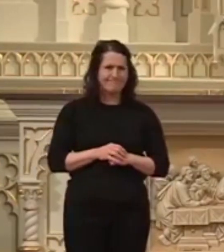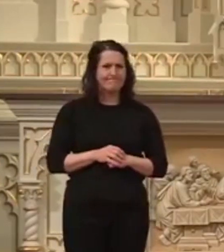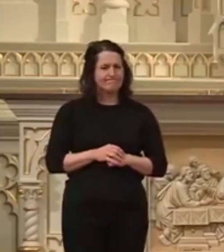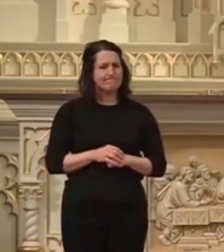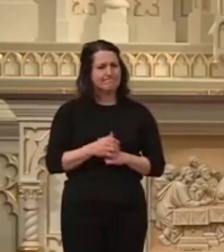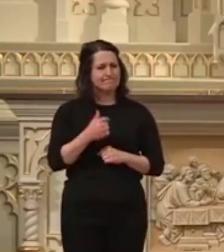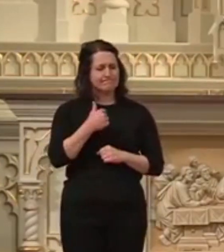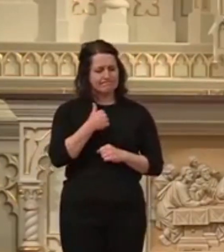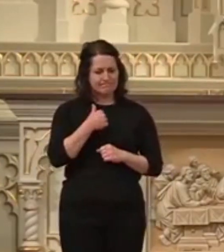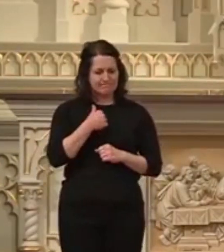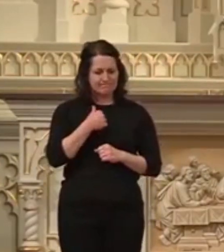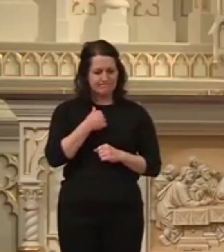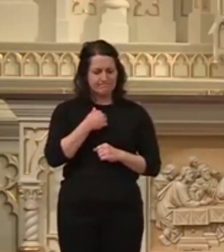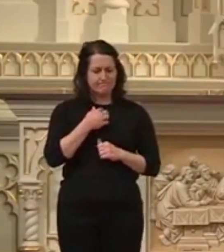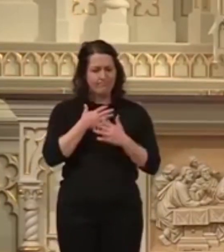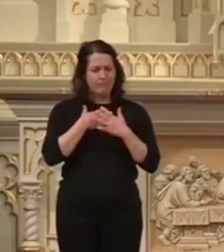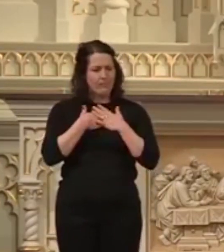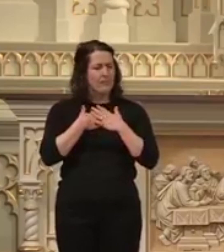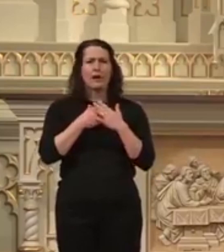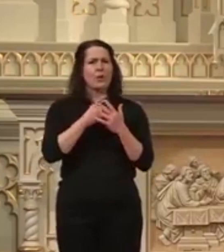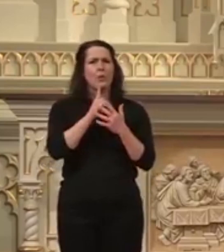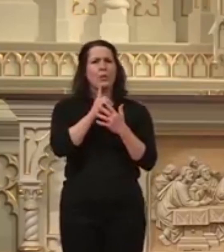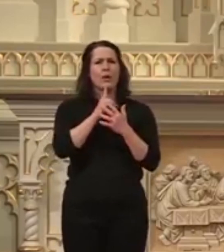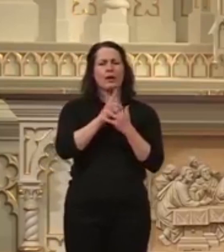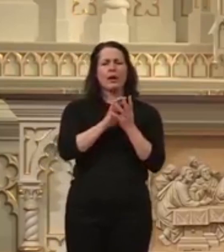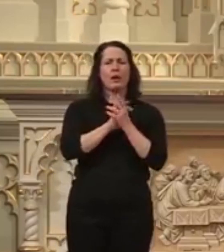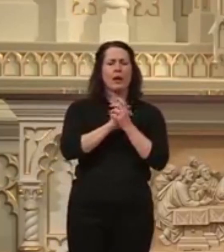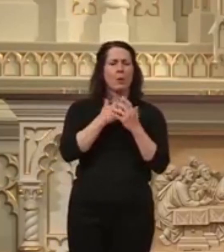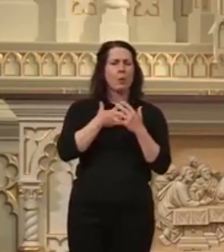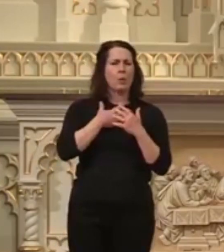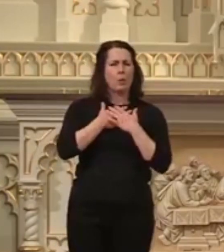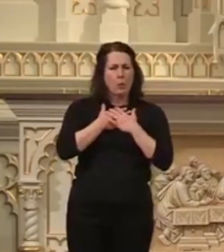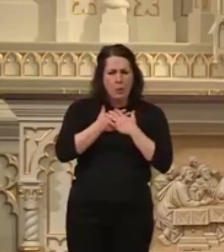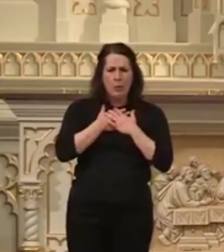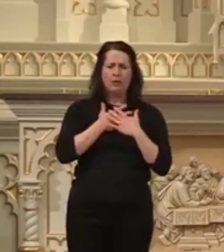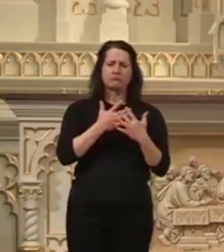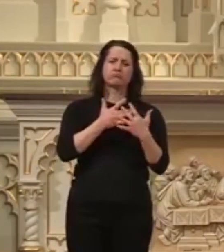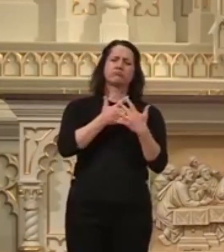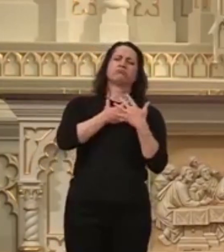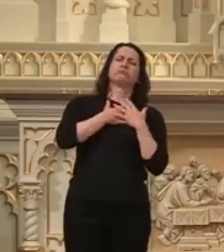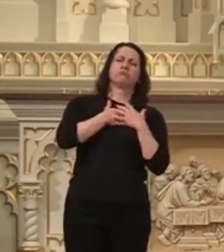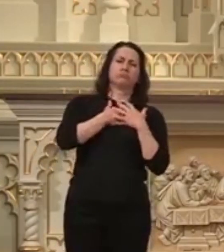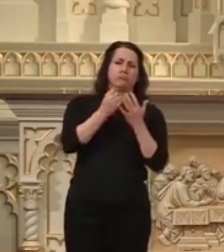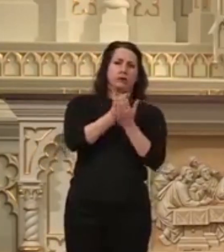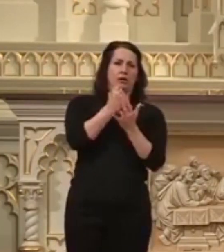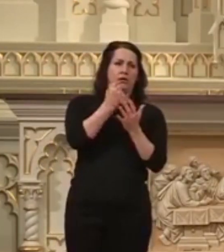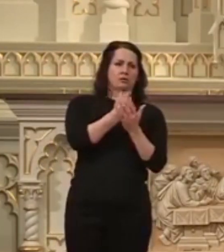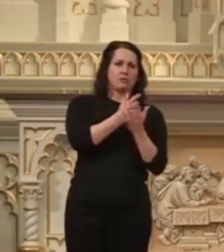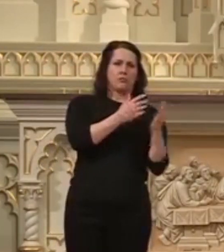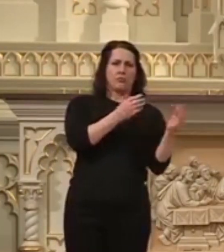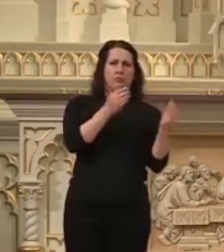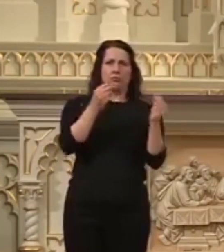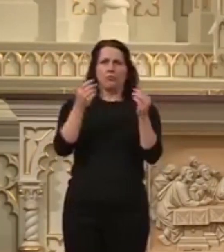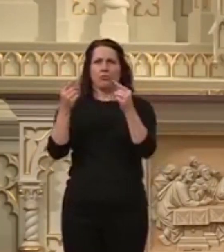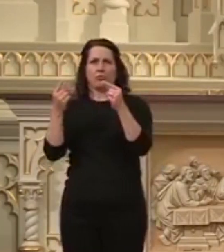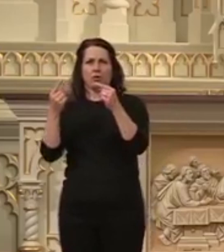taken up by the part of the gospel right toward the end when they put the lance in